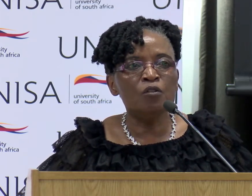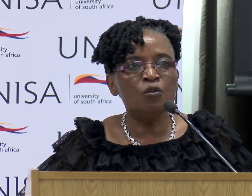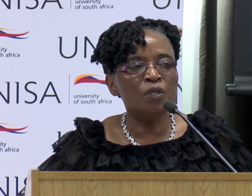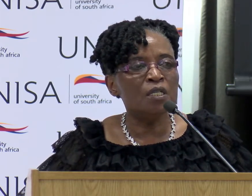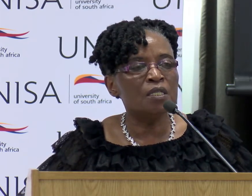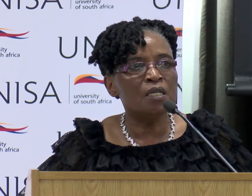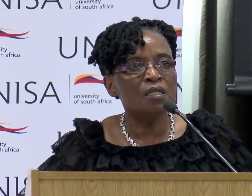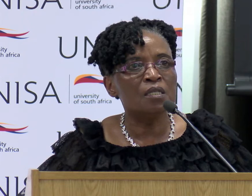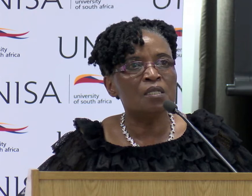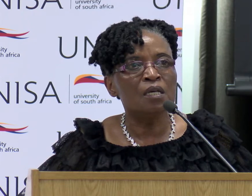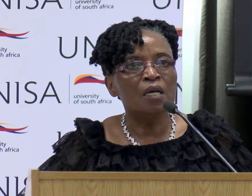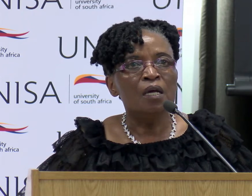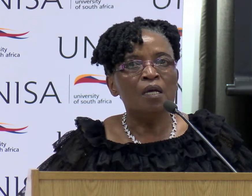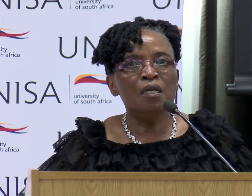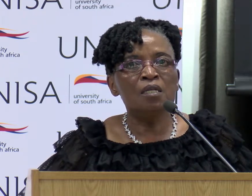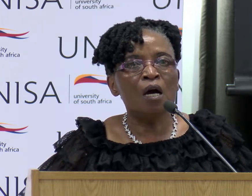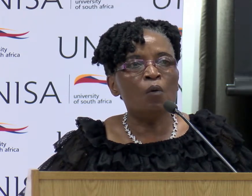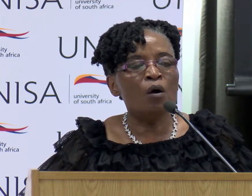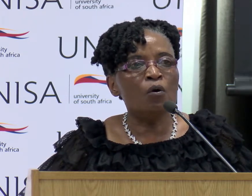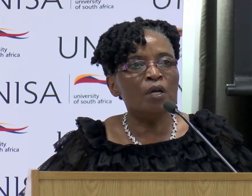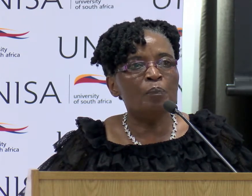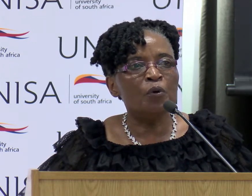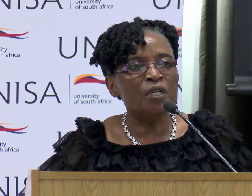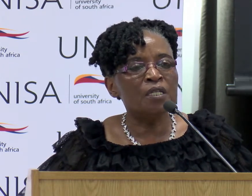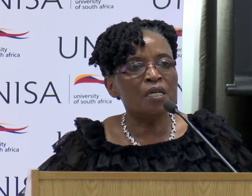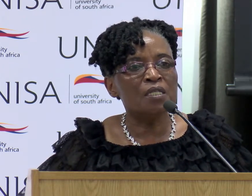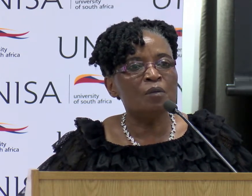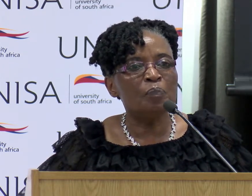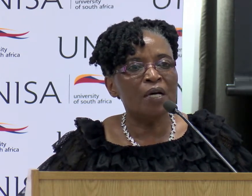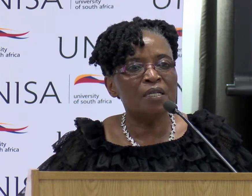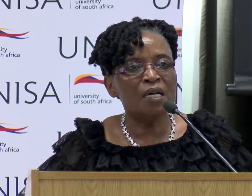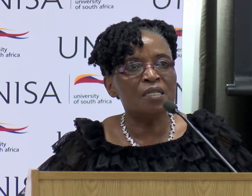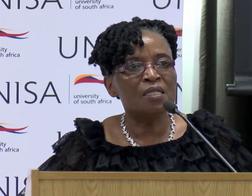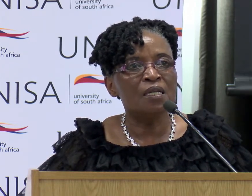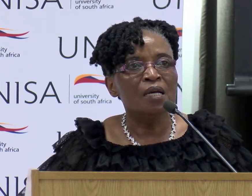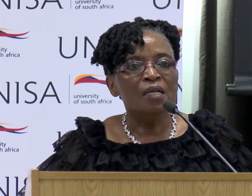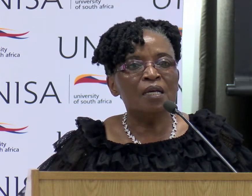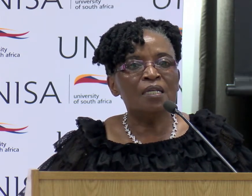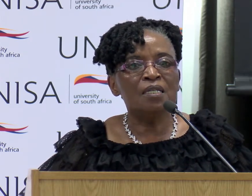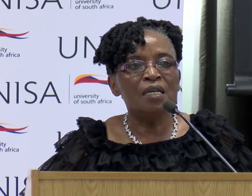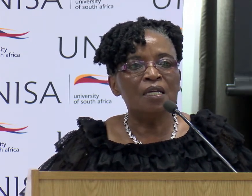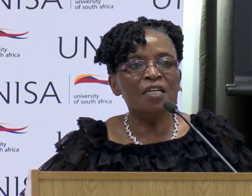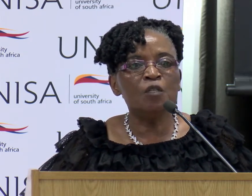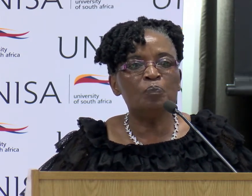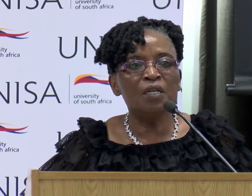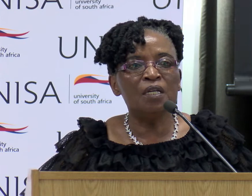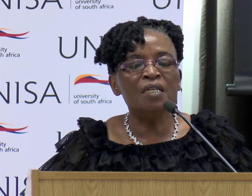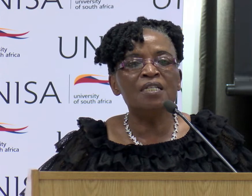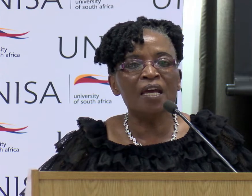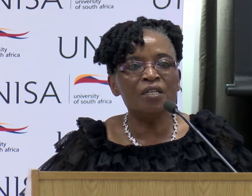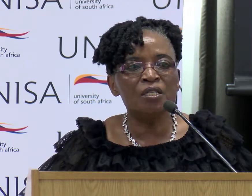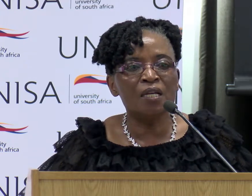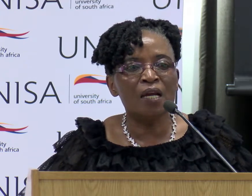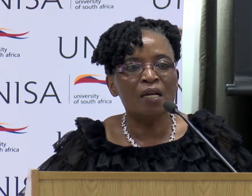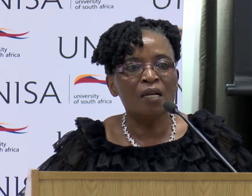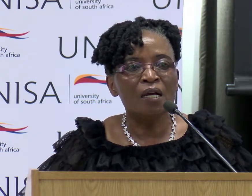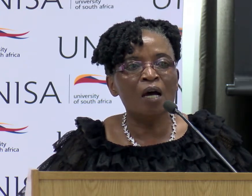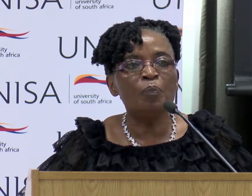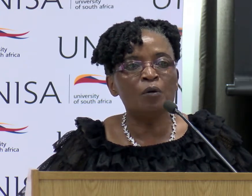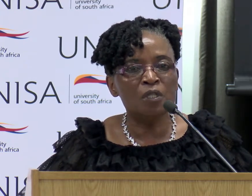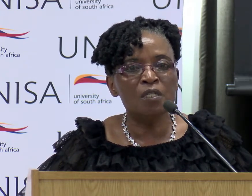time as Unisens and our collaborators and partners that let's be